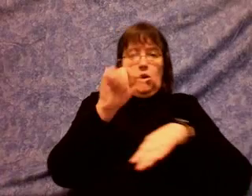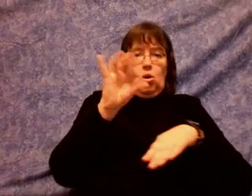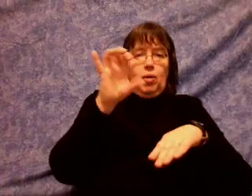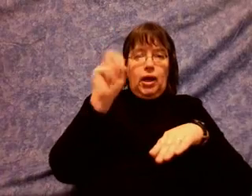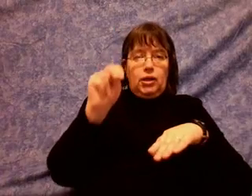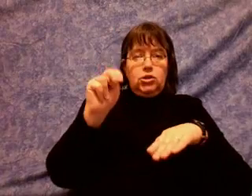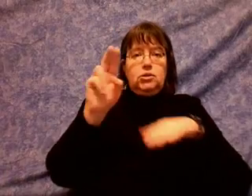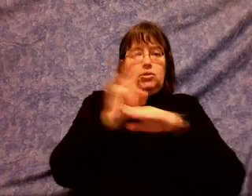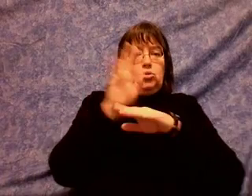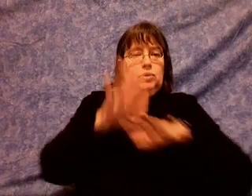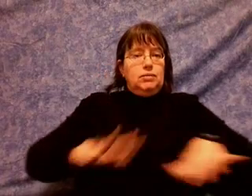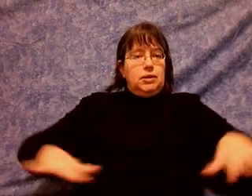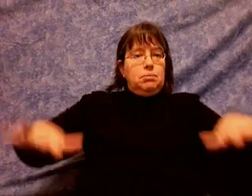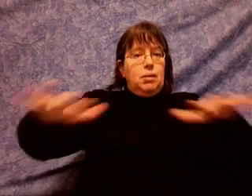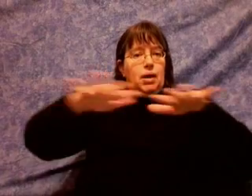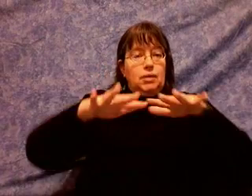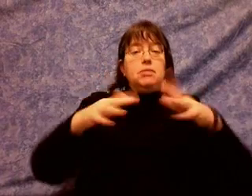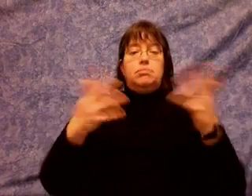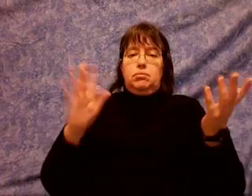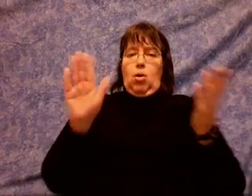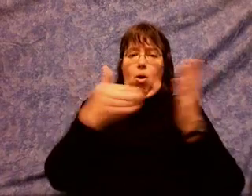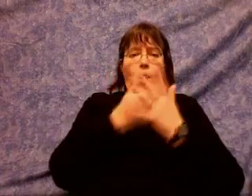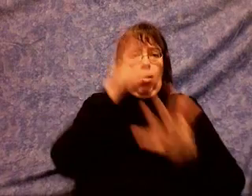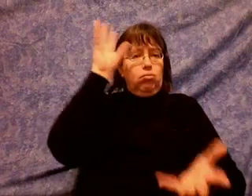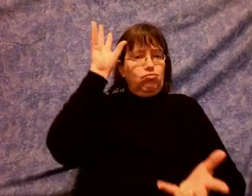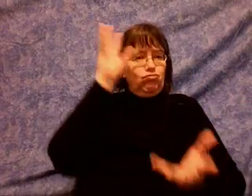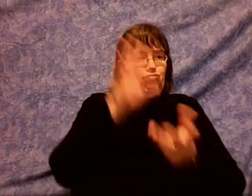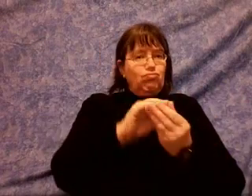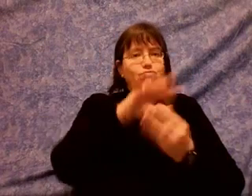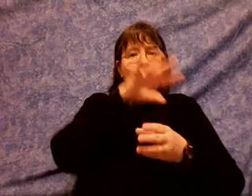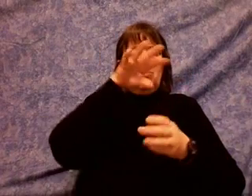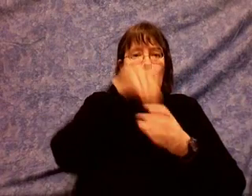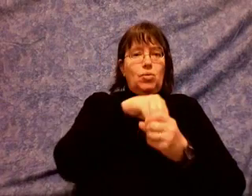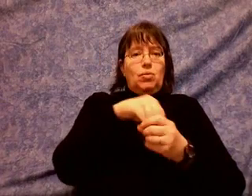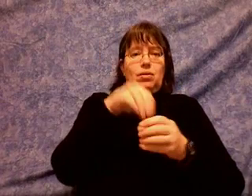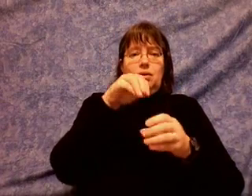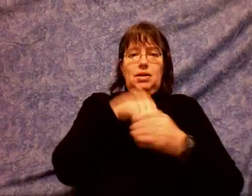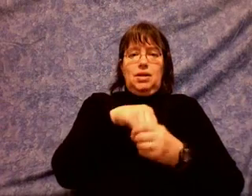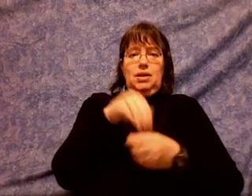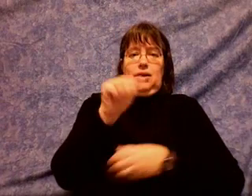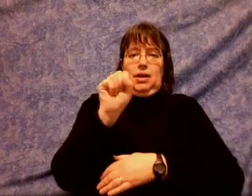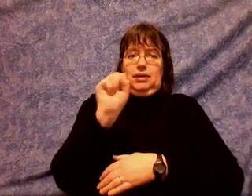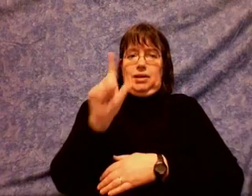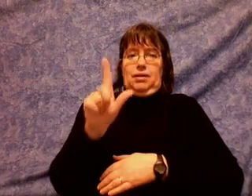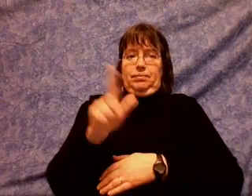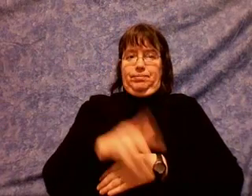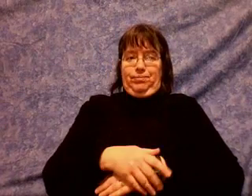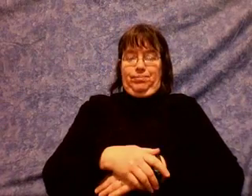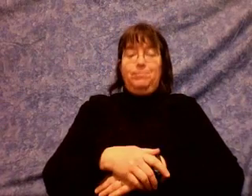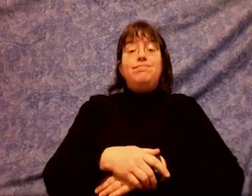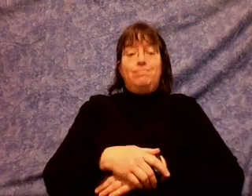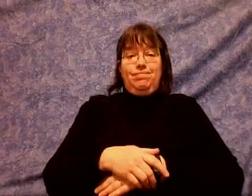space, location, and the use of space. All of those go together to make up American Sign